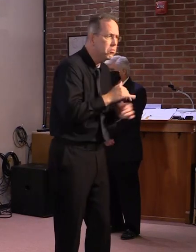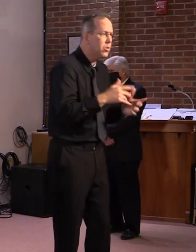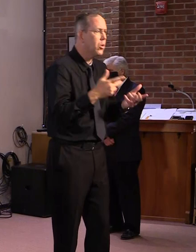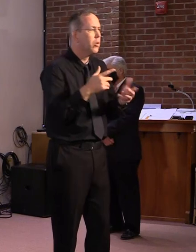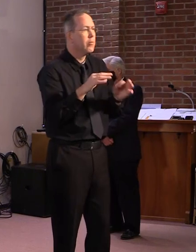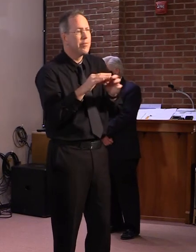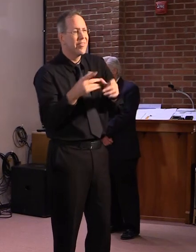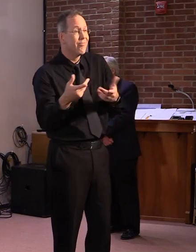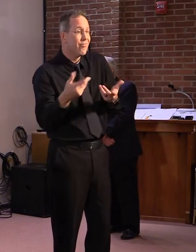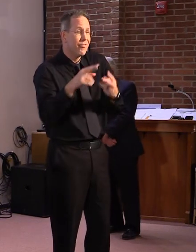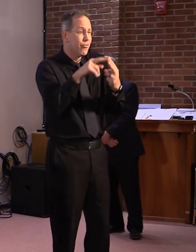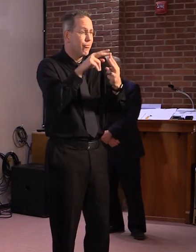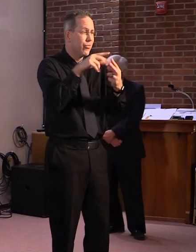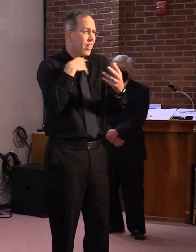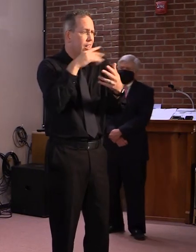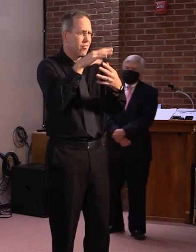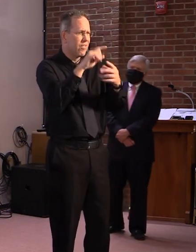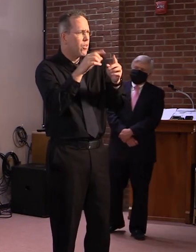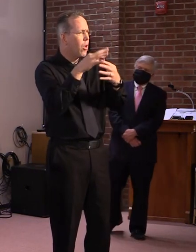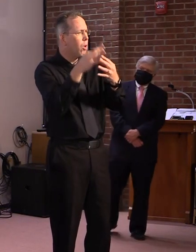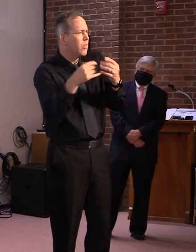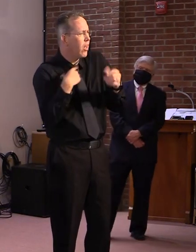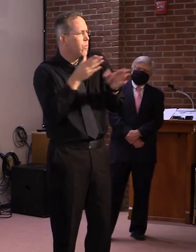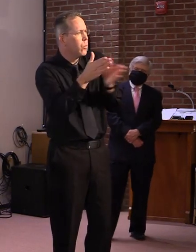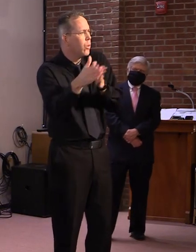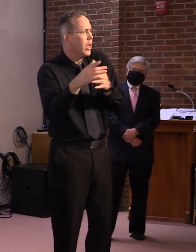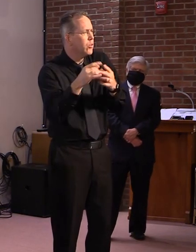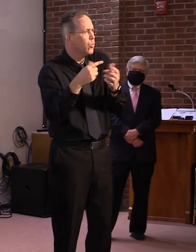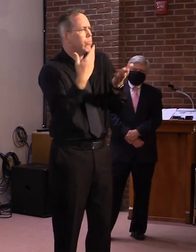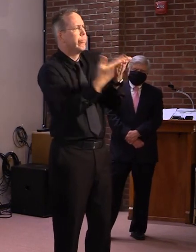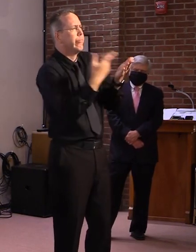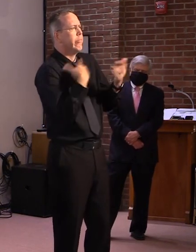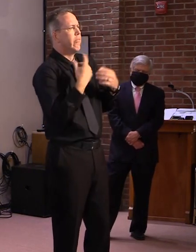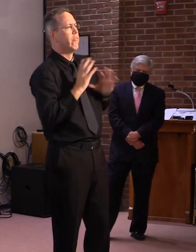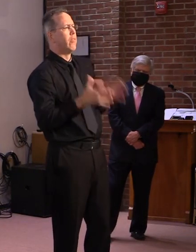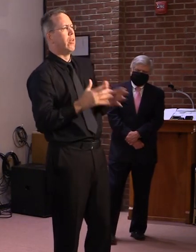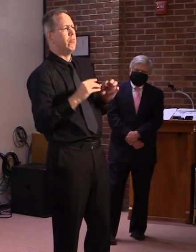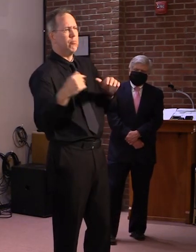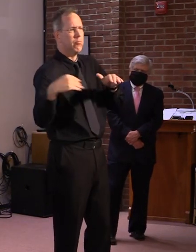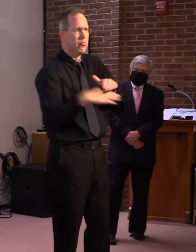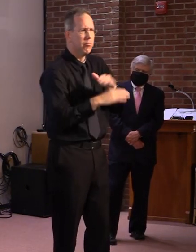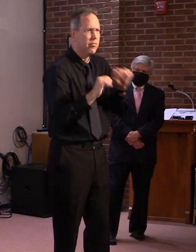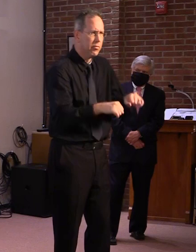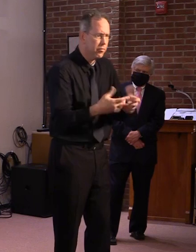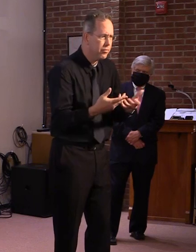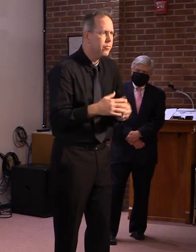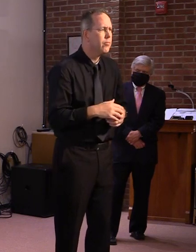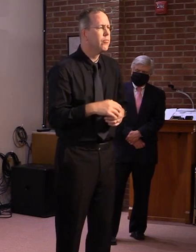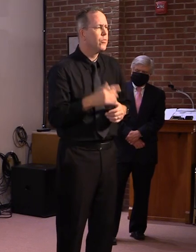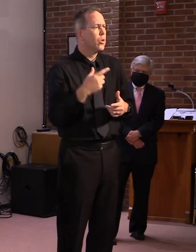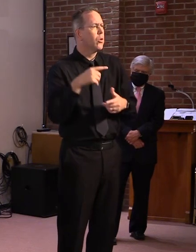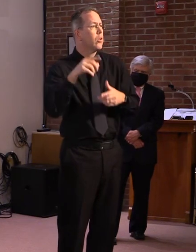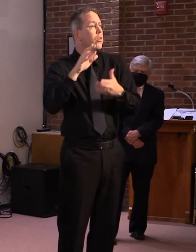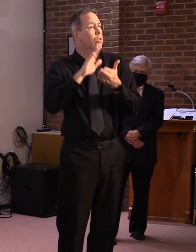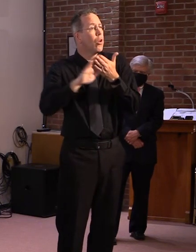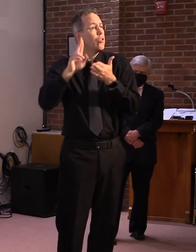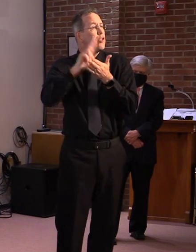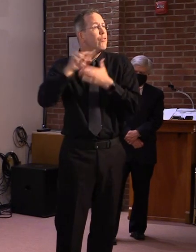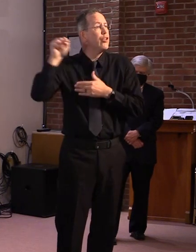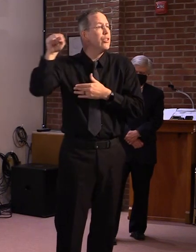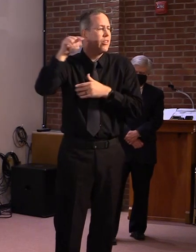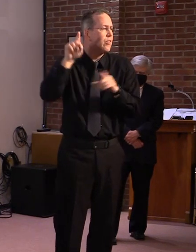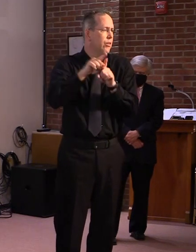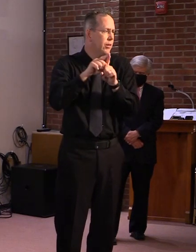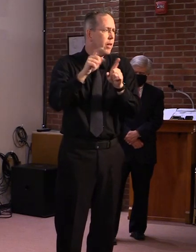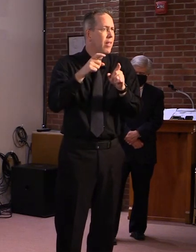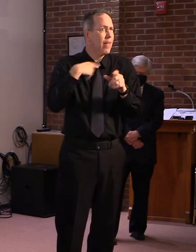and the universities. They have a plan on how they can obtain testing. And again, I can't put my fingers on it right at the moment, but there's definitely